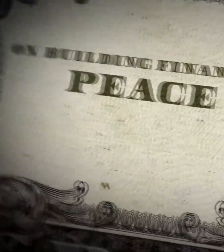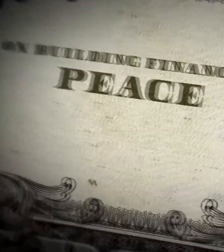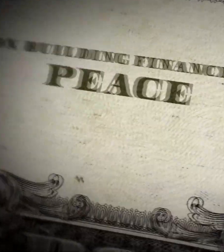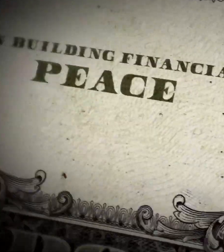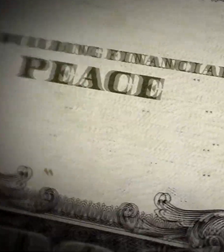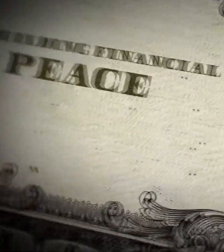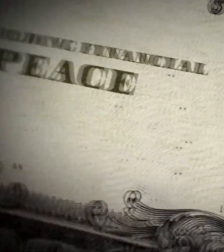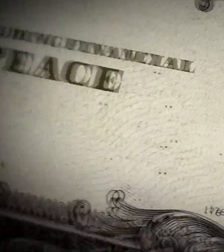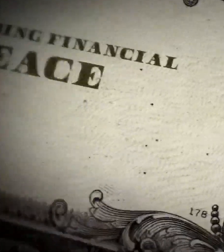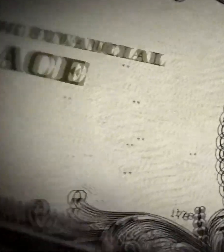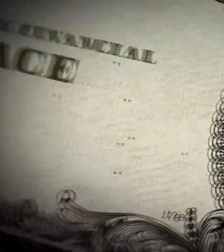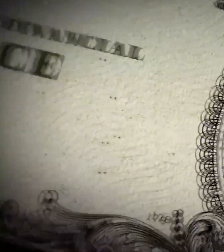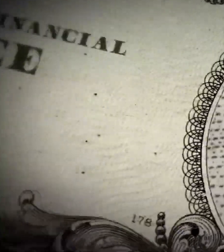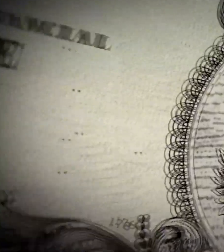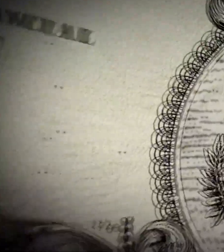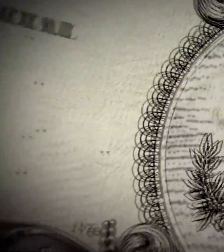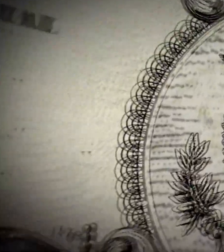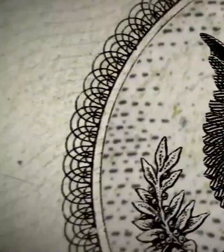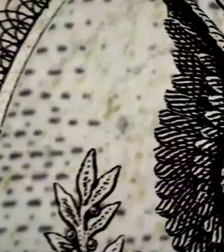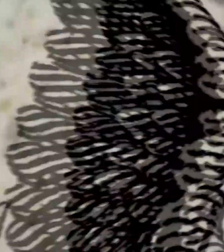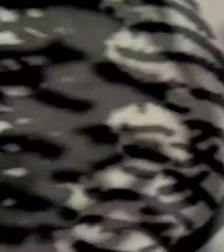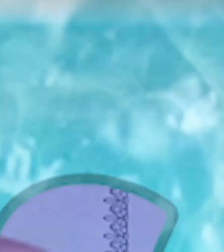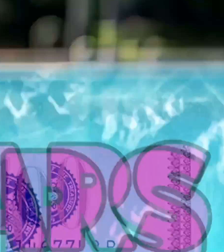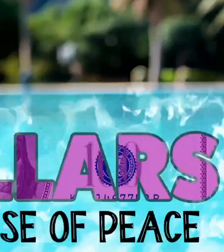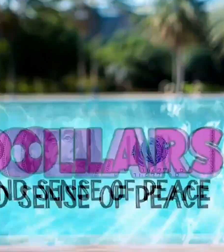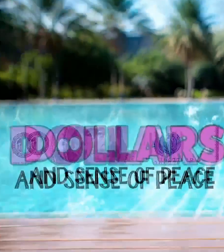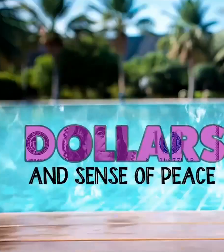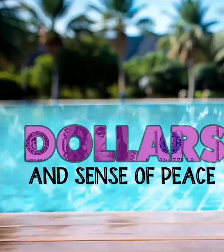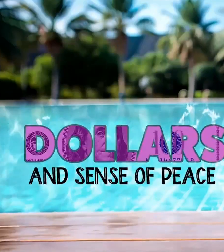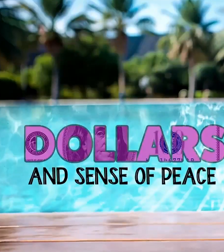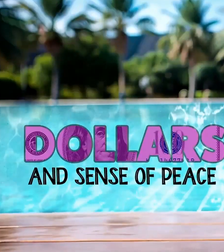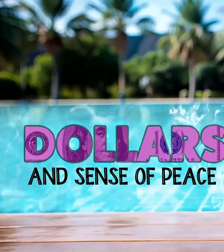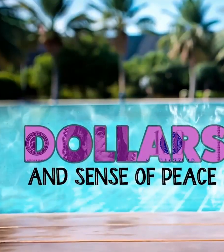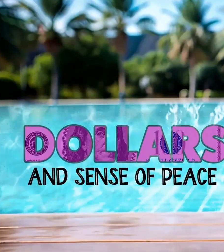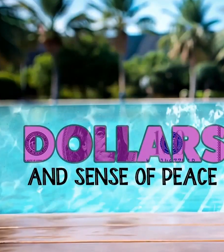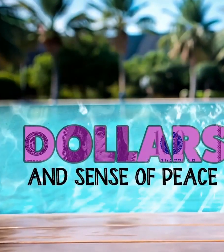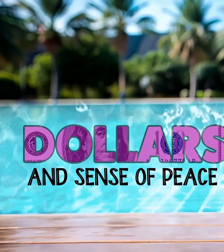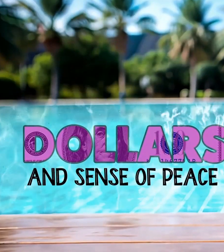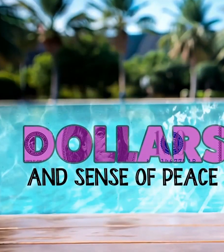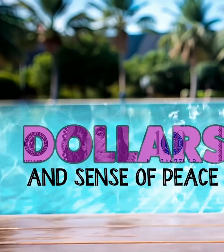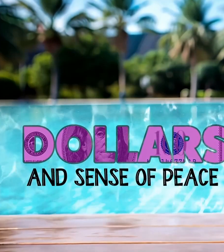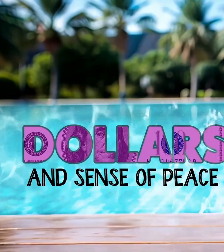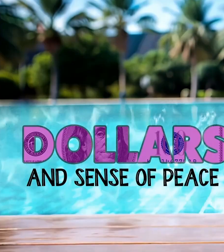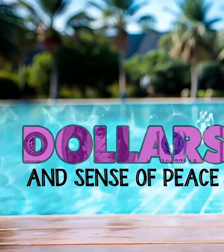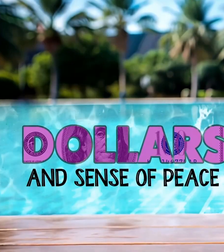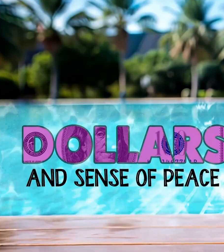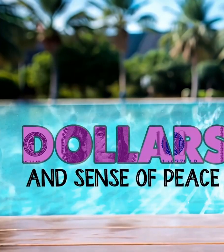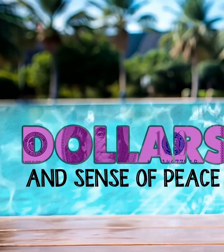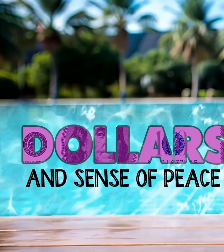Grab that cash with both hands, then make a stash.